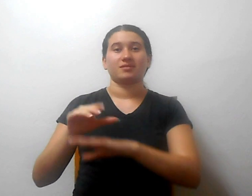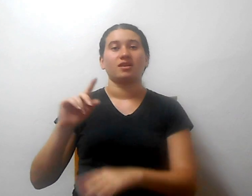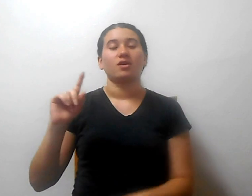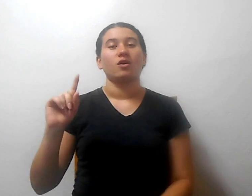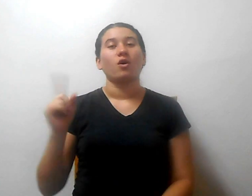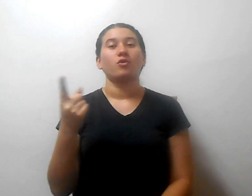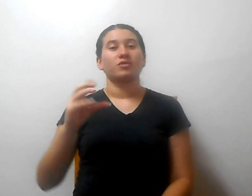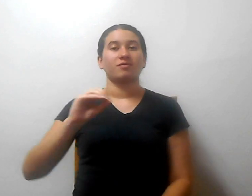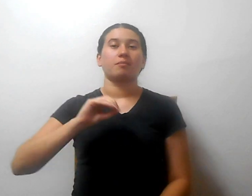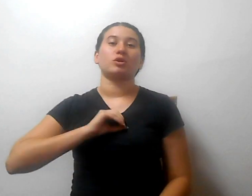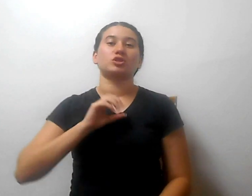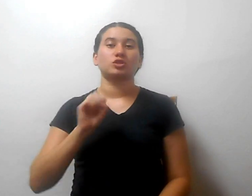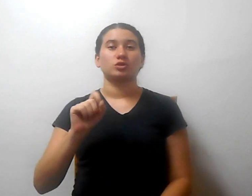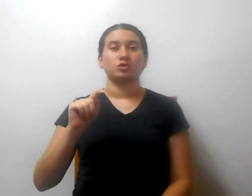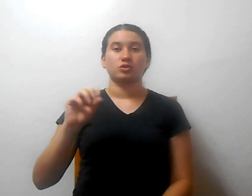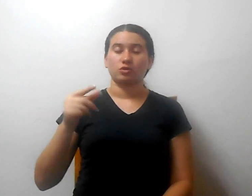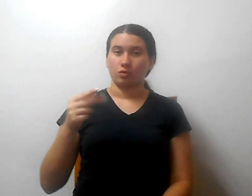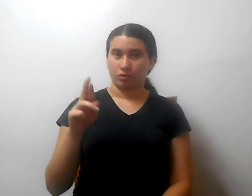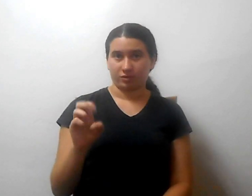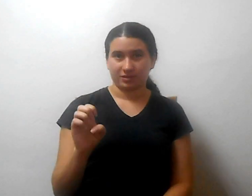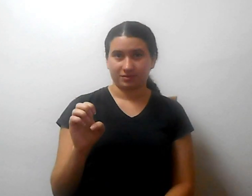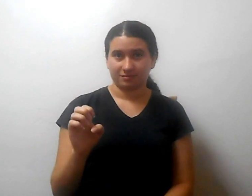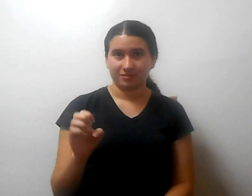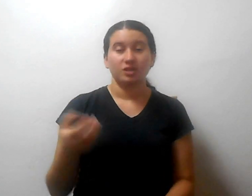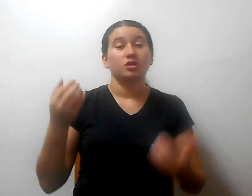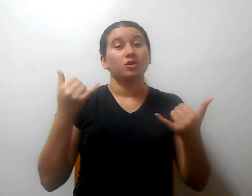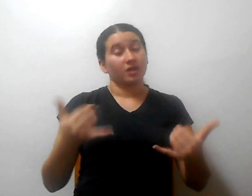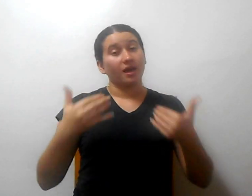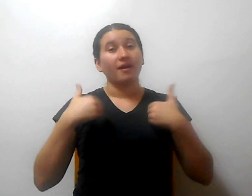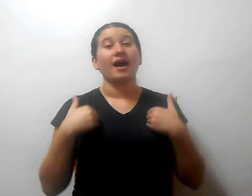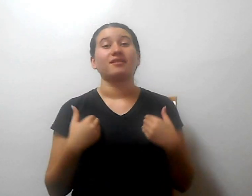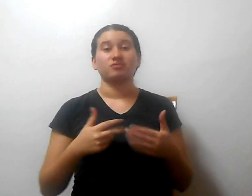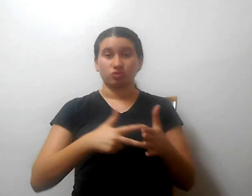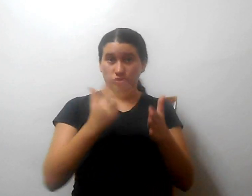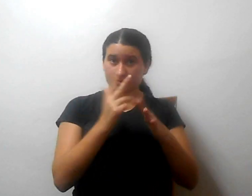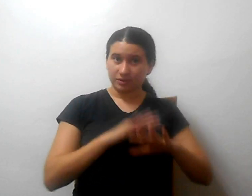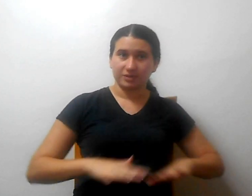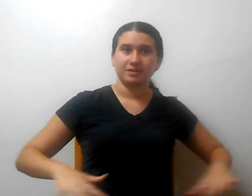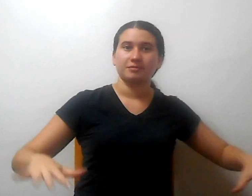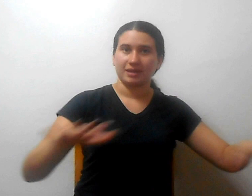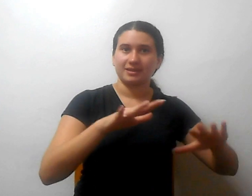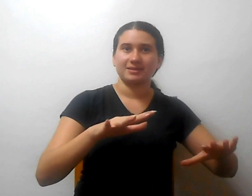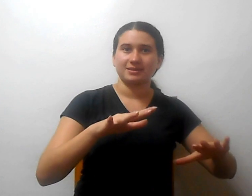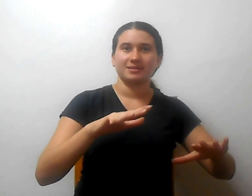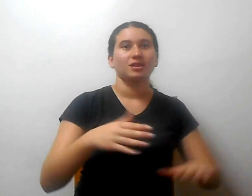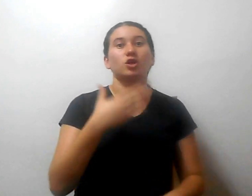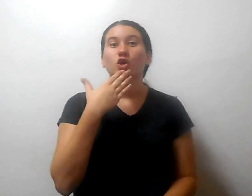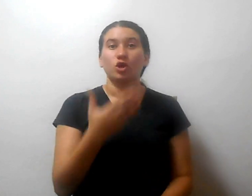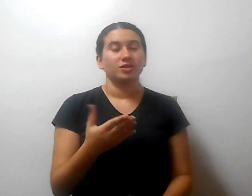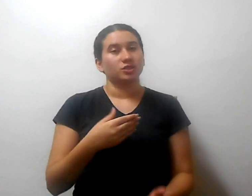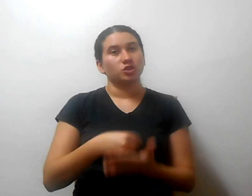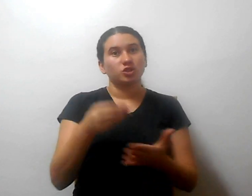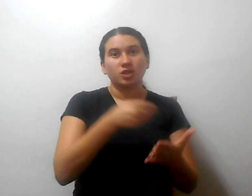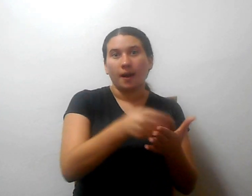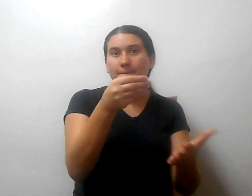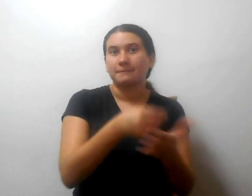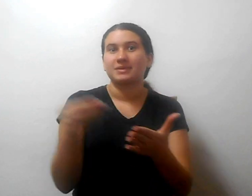personal storage. So we've got triple the space, so we become such good shoppers that we need even more